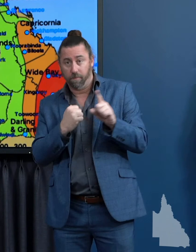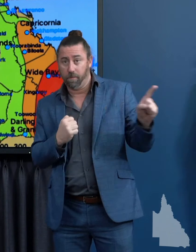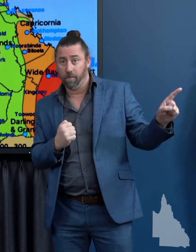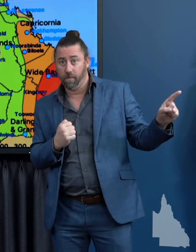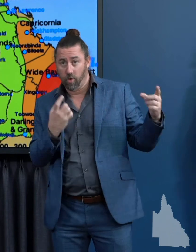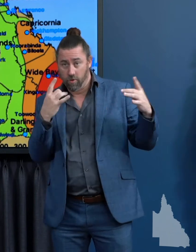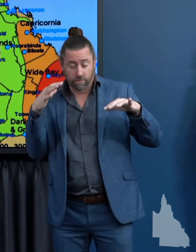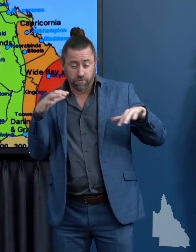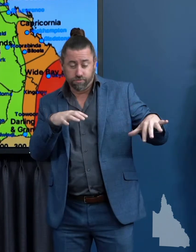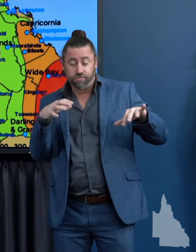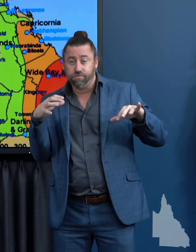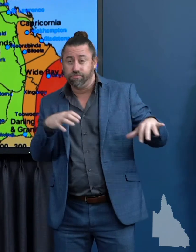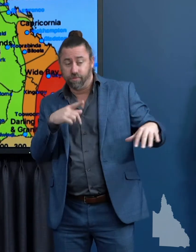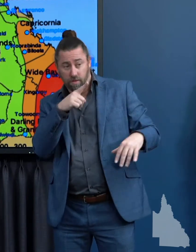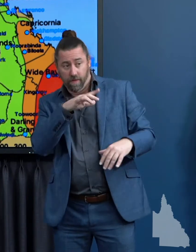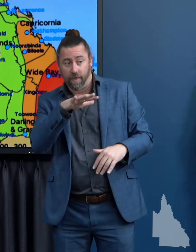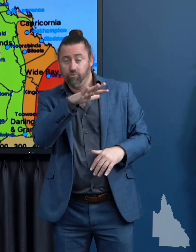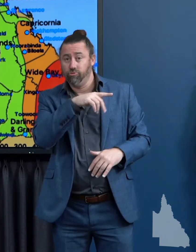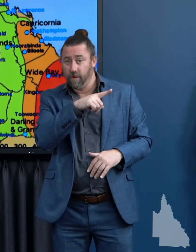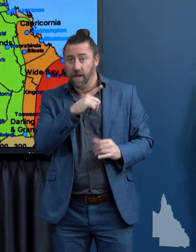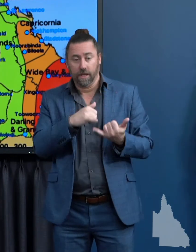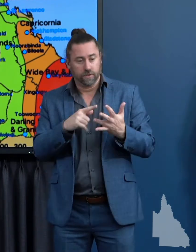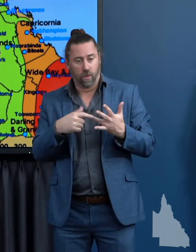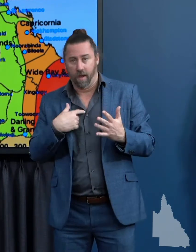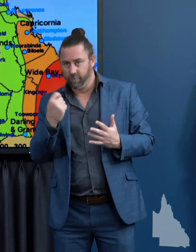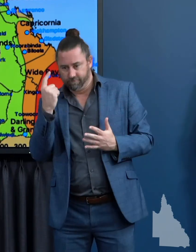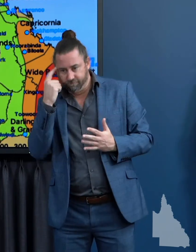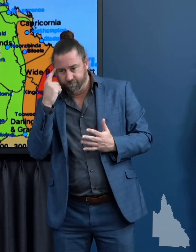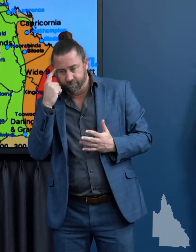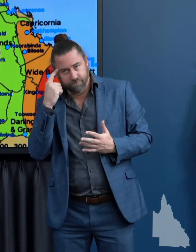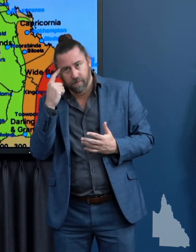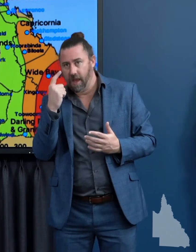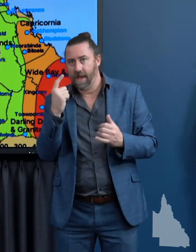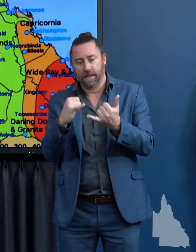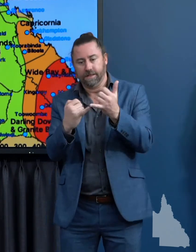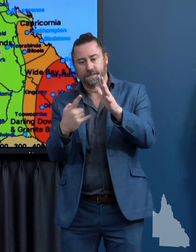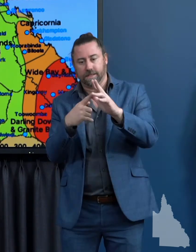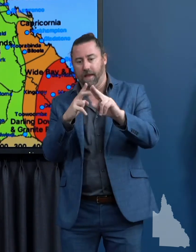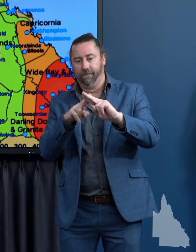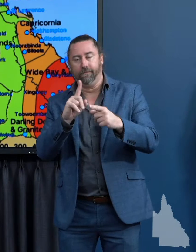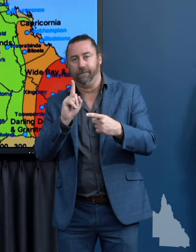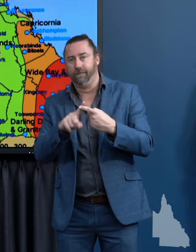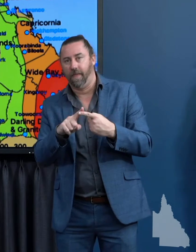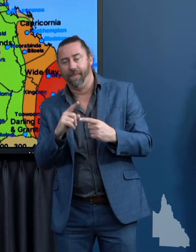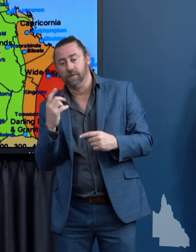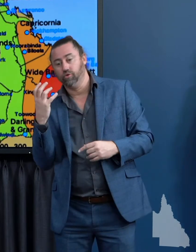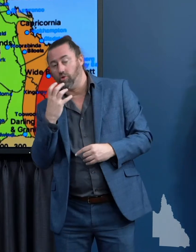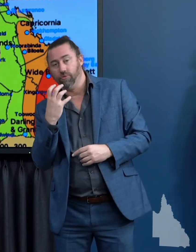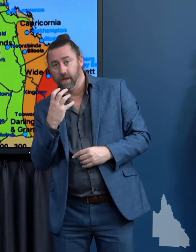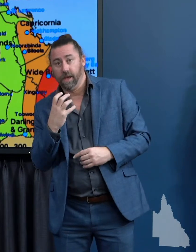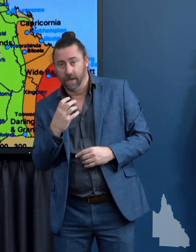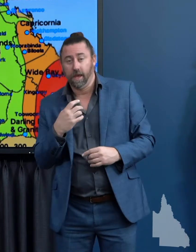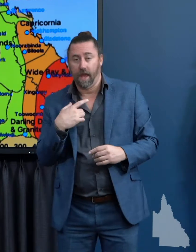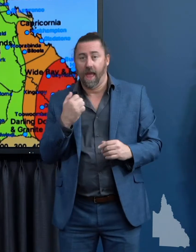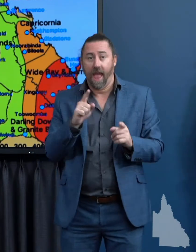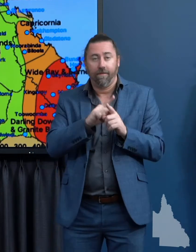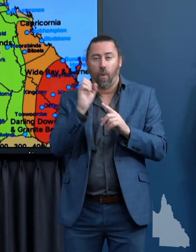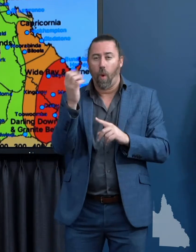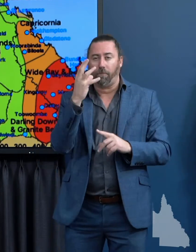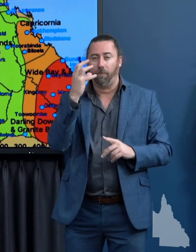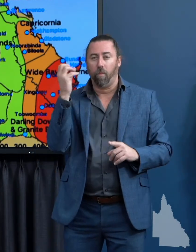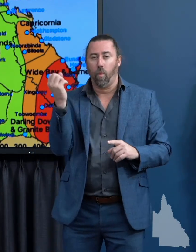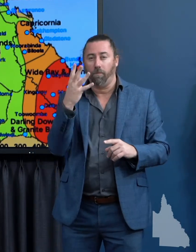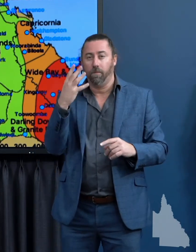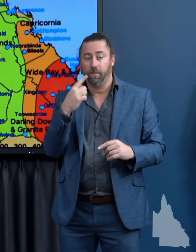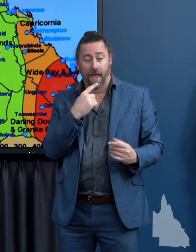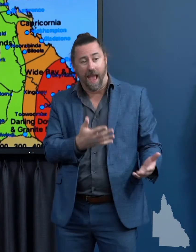this morning. So as a result of that, we are taking a precautionary measure to sound the evacuation siren.